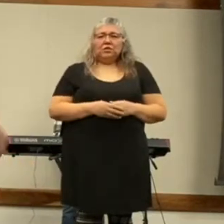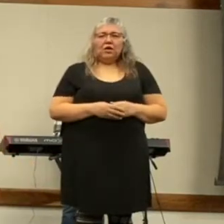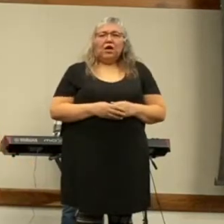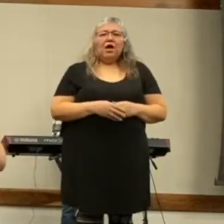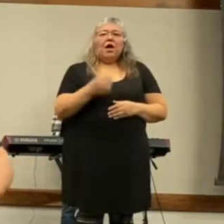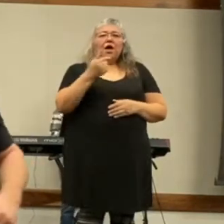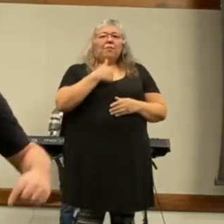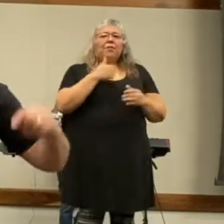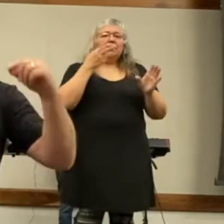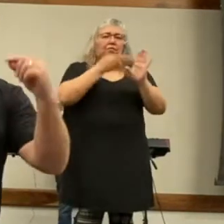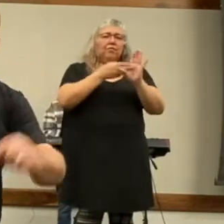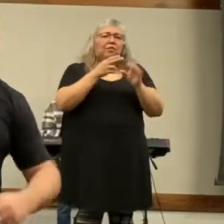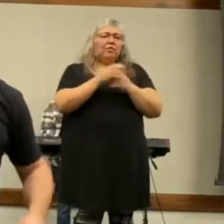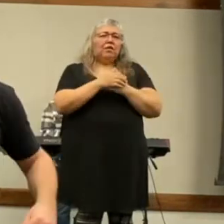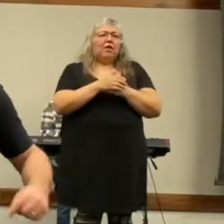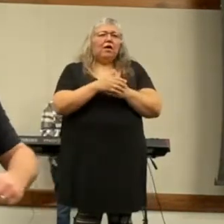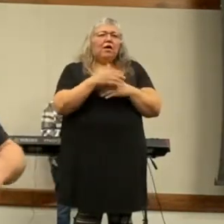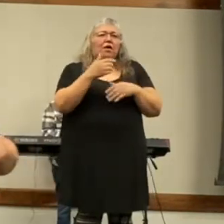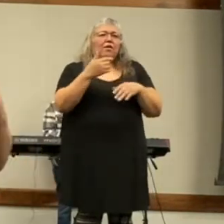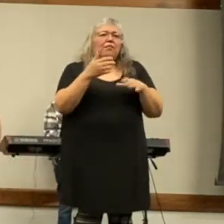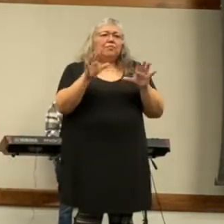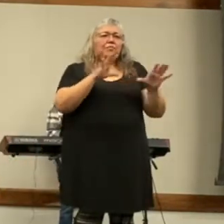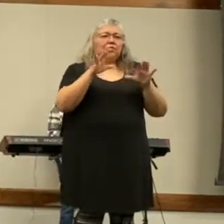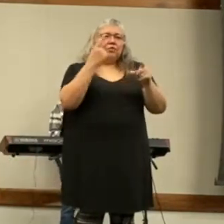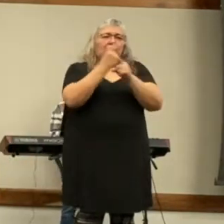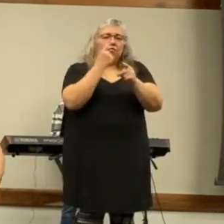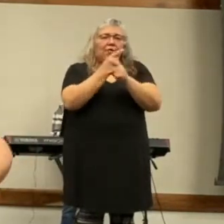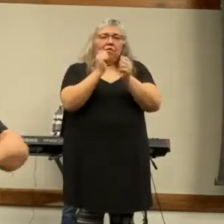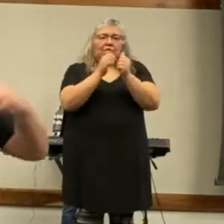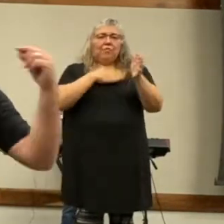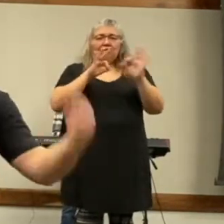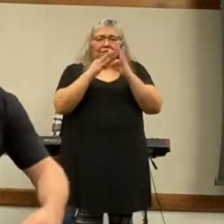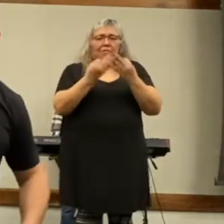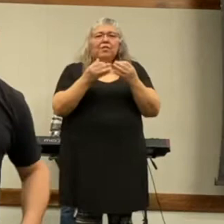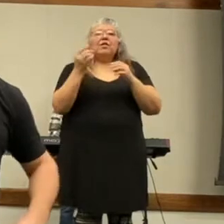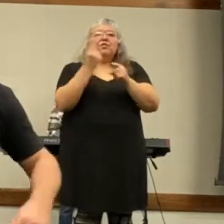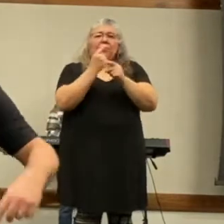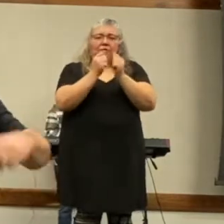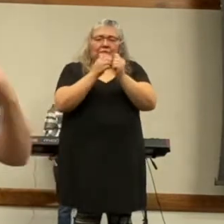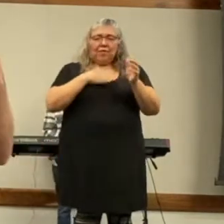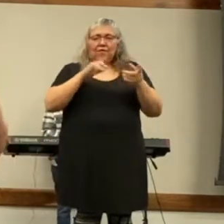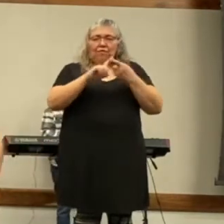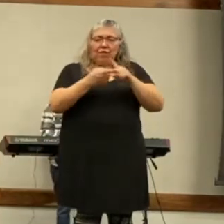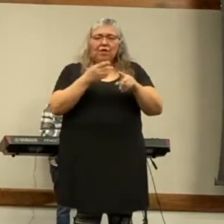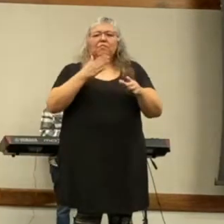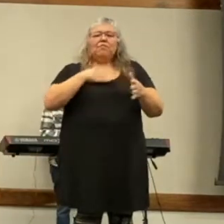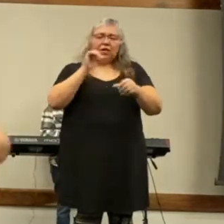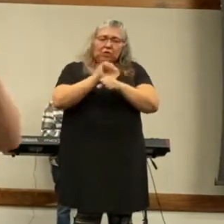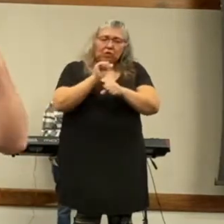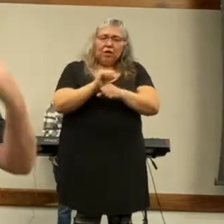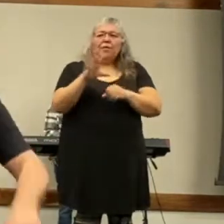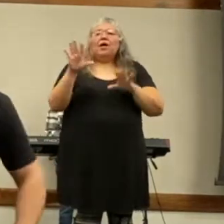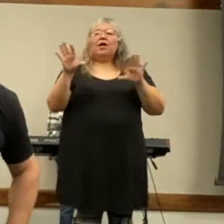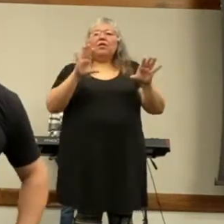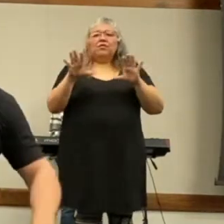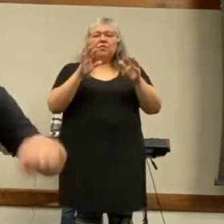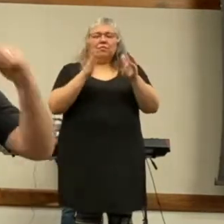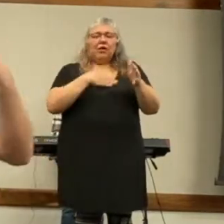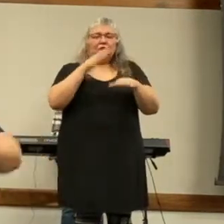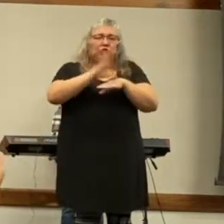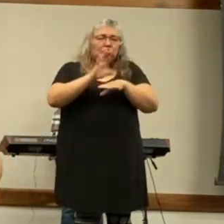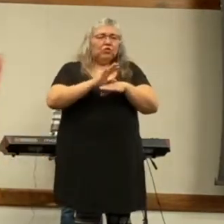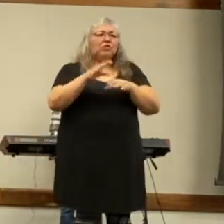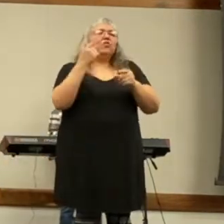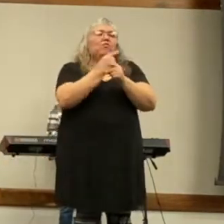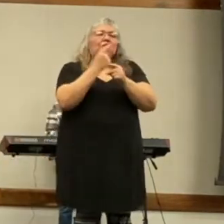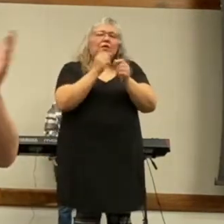going to get it right. I'm going to get it right with myself and get it right with my family and get it right with my friends and get it right with my job and get it right with my church. Get it right in